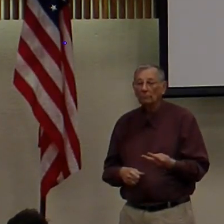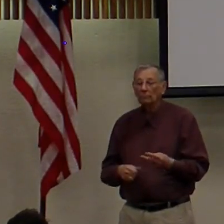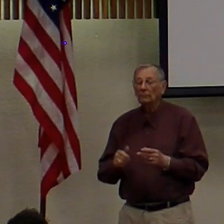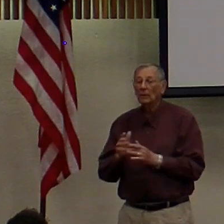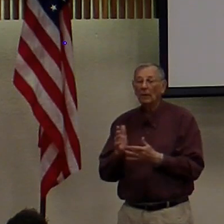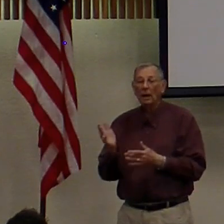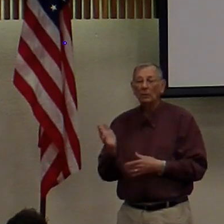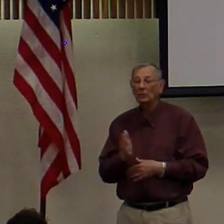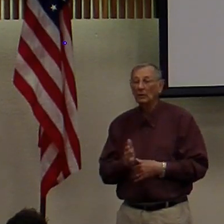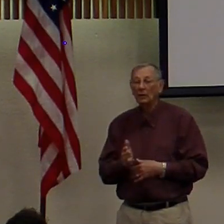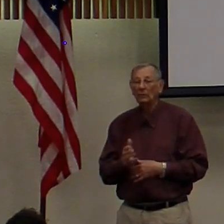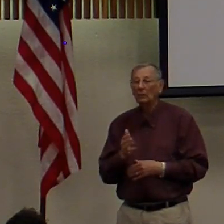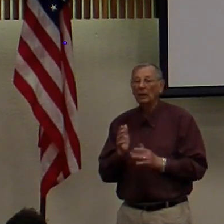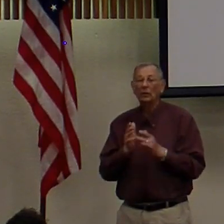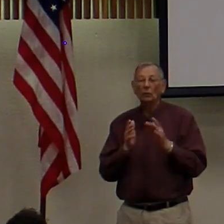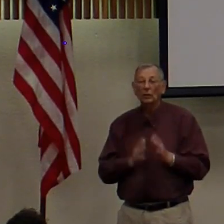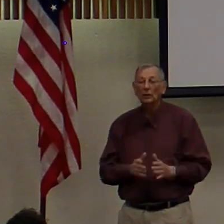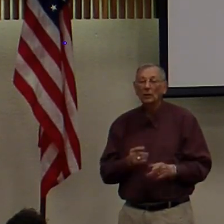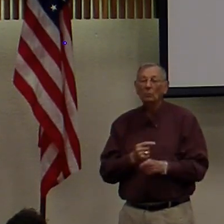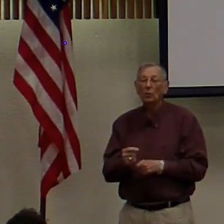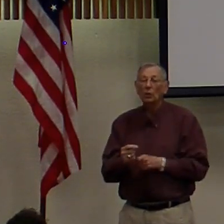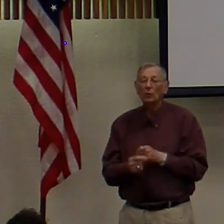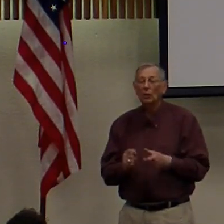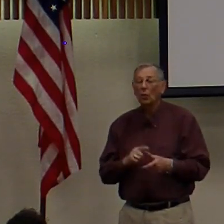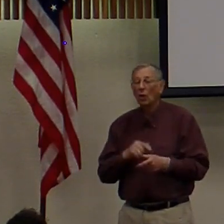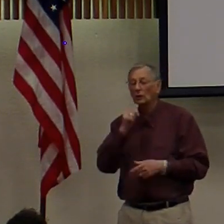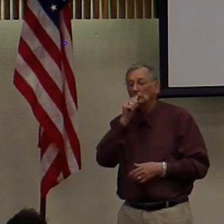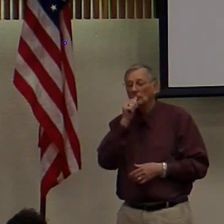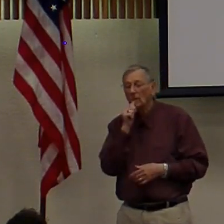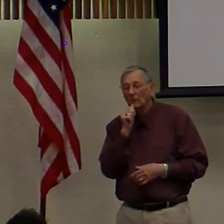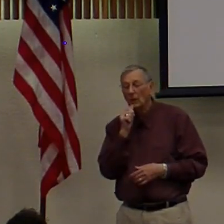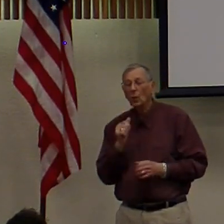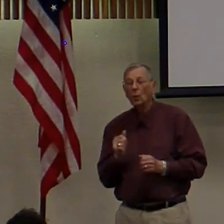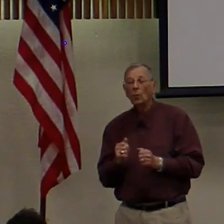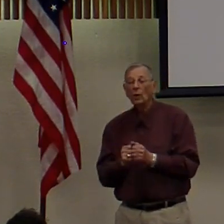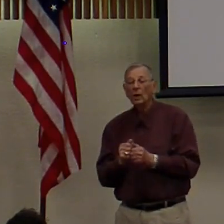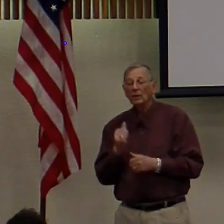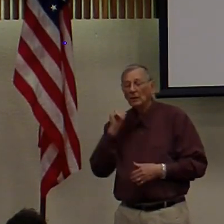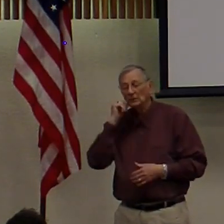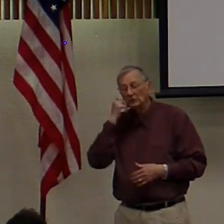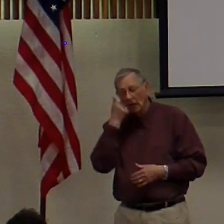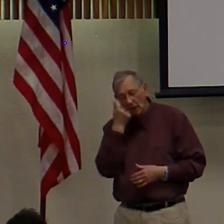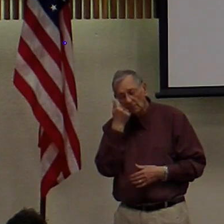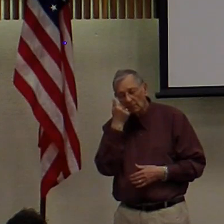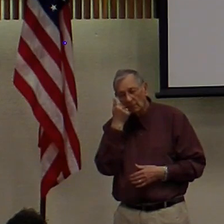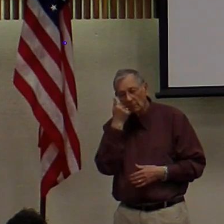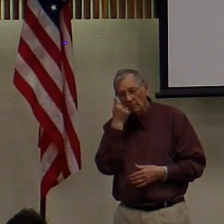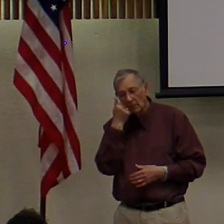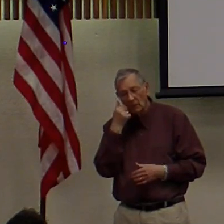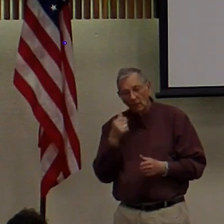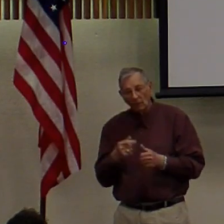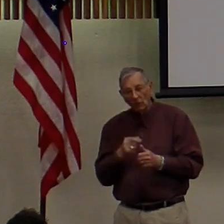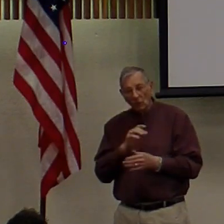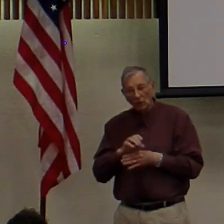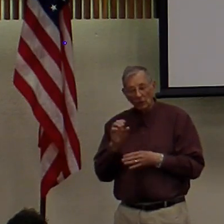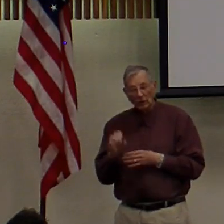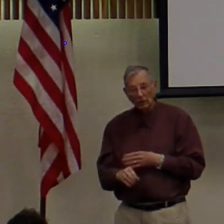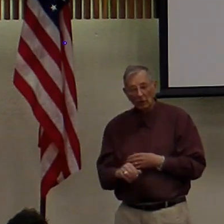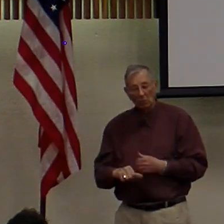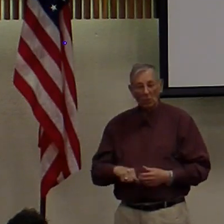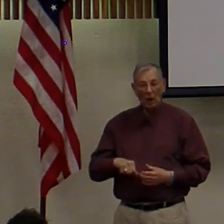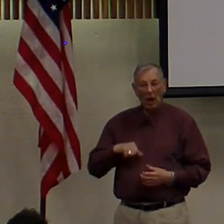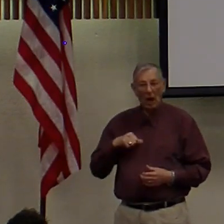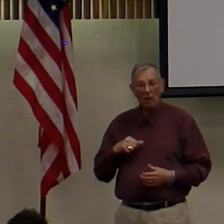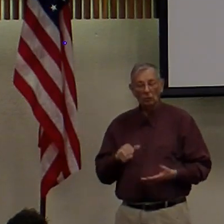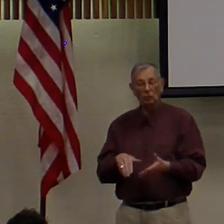never equates Christian persecution or suffering with shame. The first century Christians were